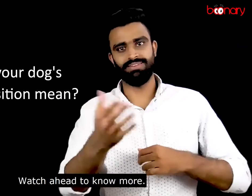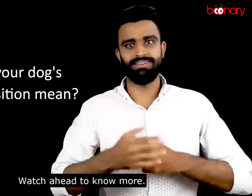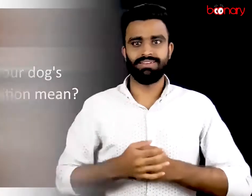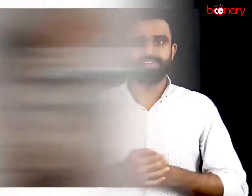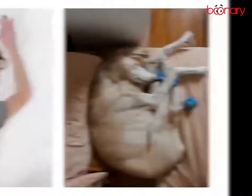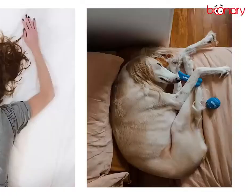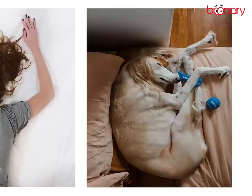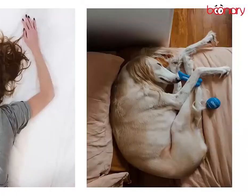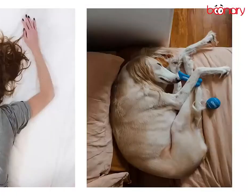more.